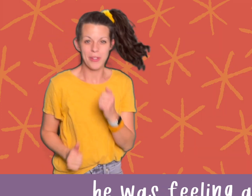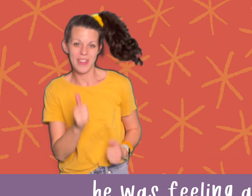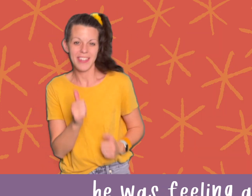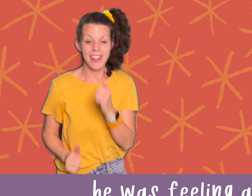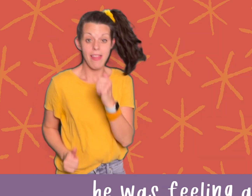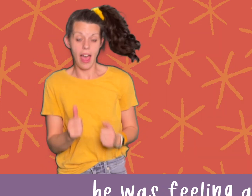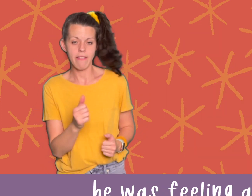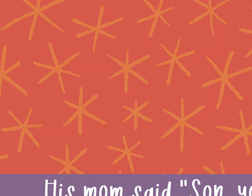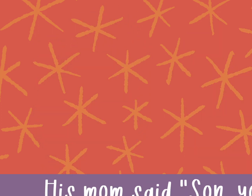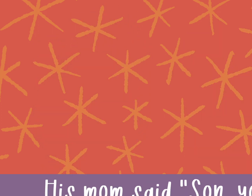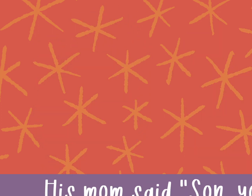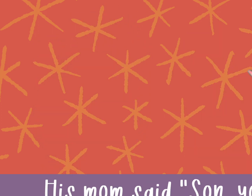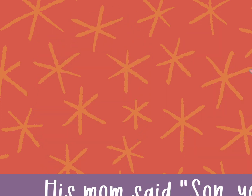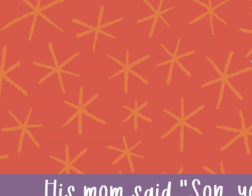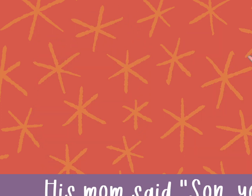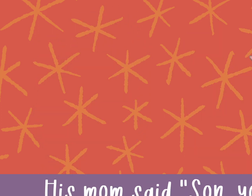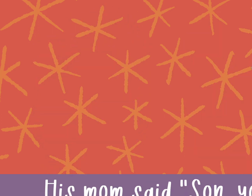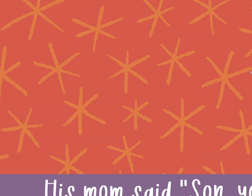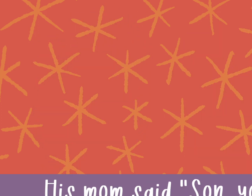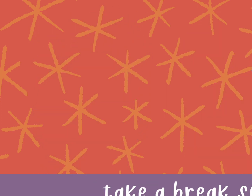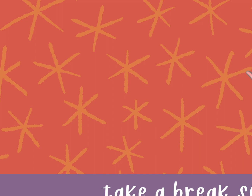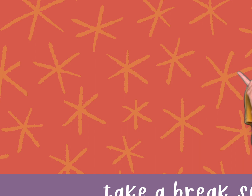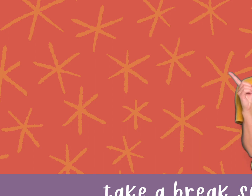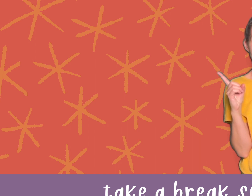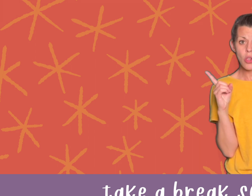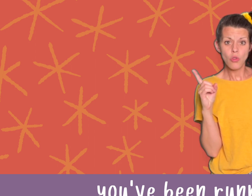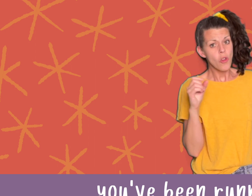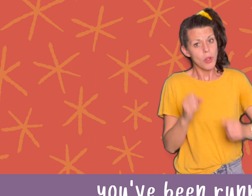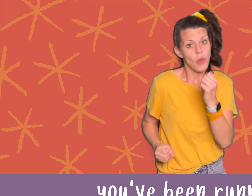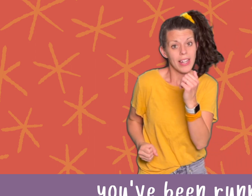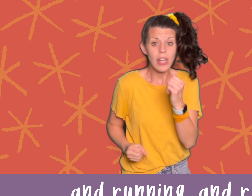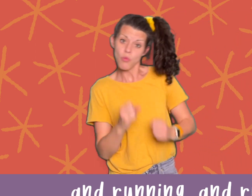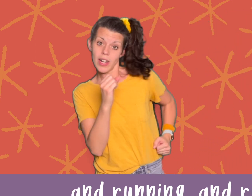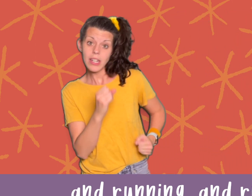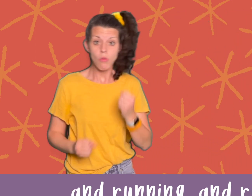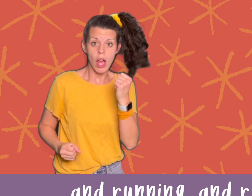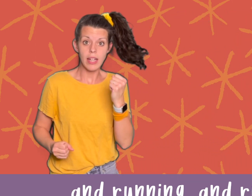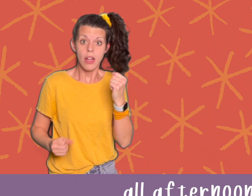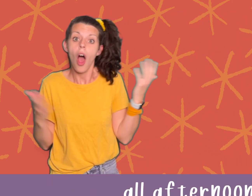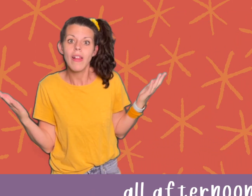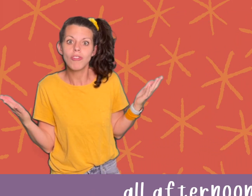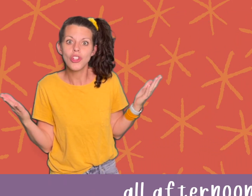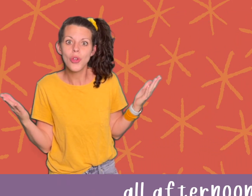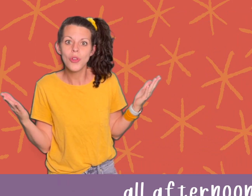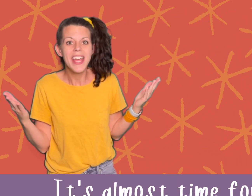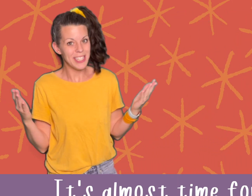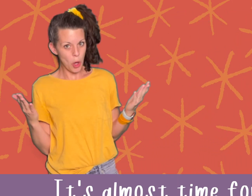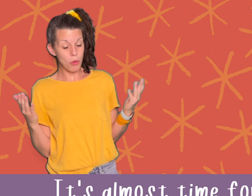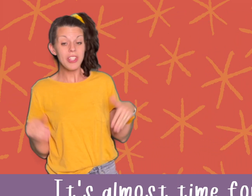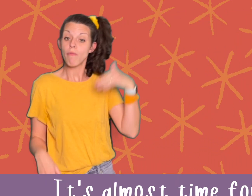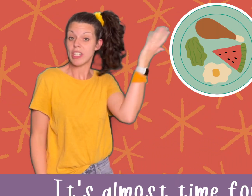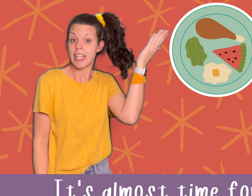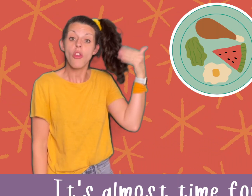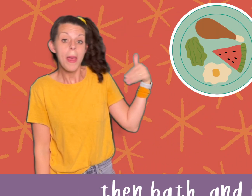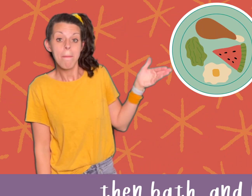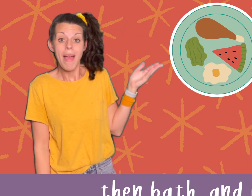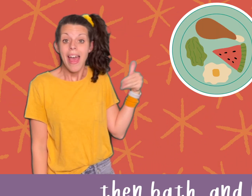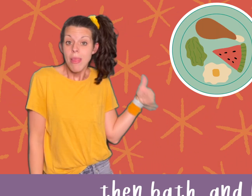was feeling alive. His mom said, son, you should take a break soon. You've been running and running and running all afternoon. It's almost time for dinner, then bath and